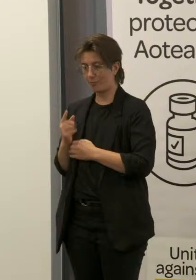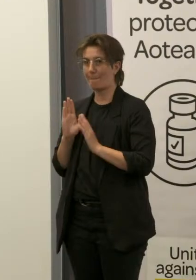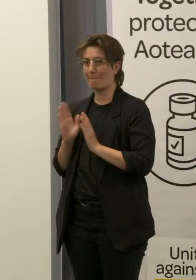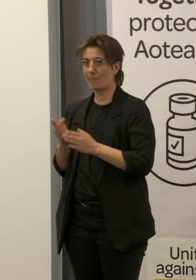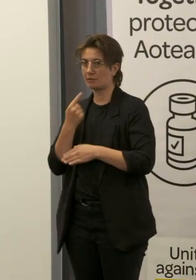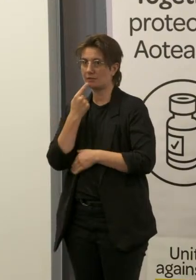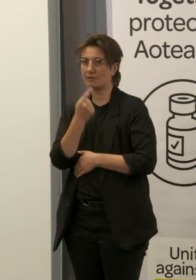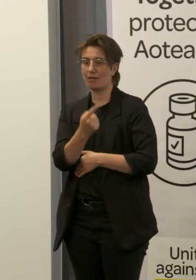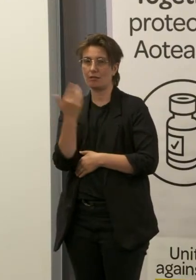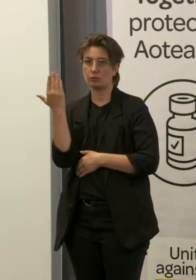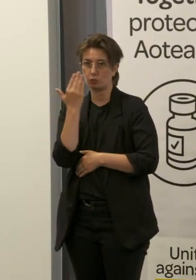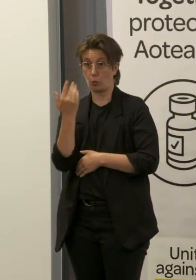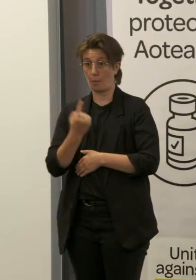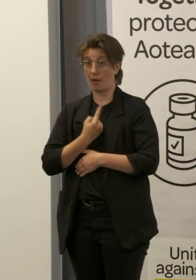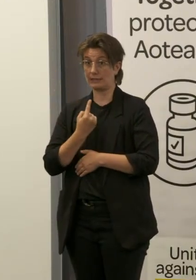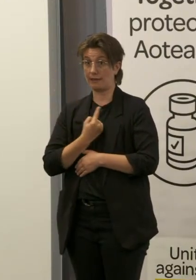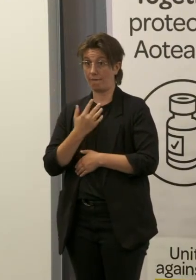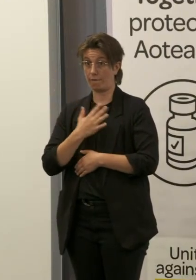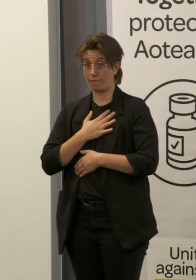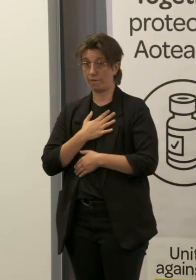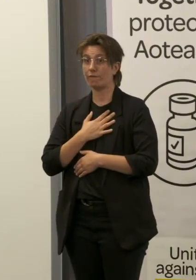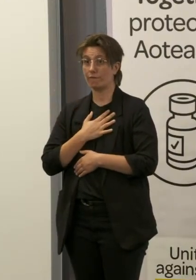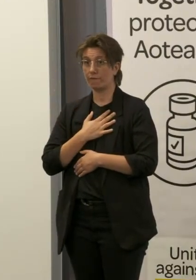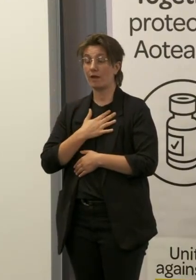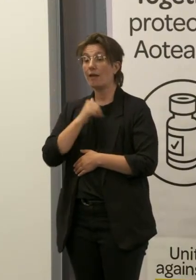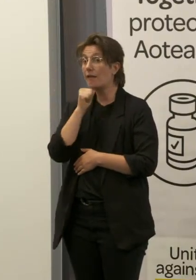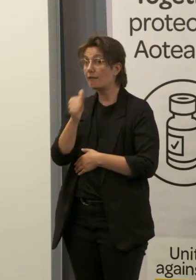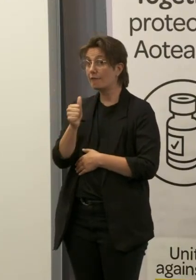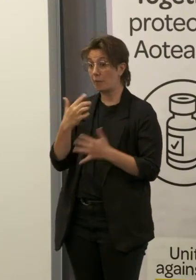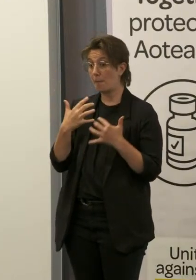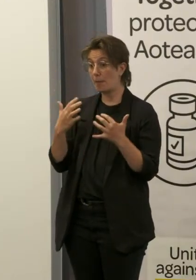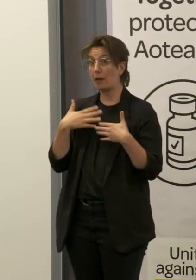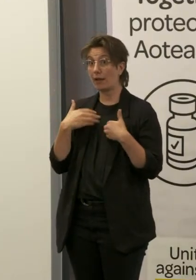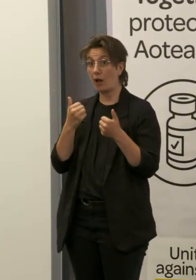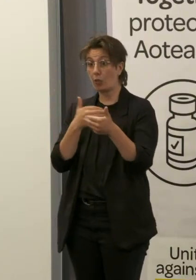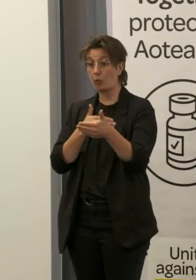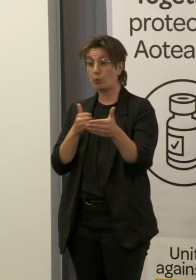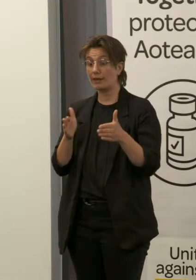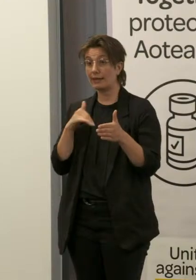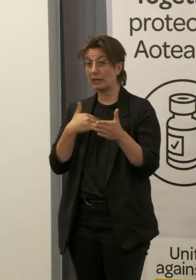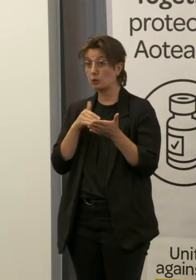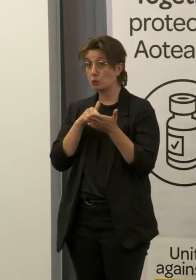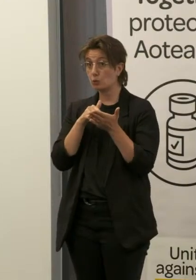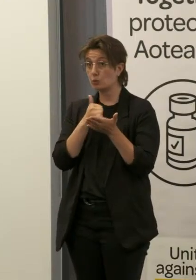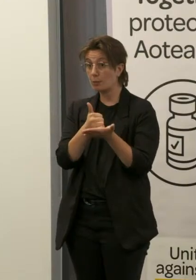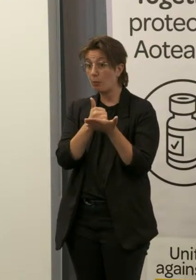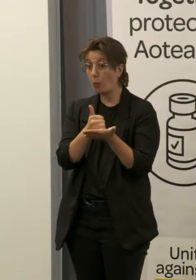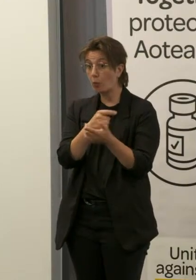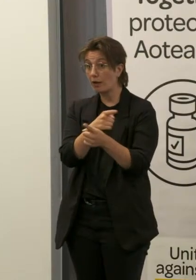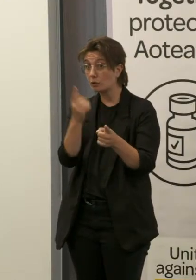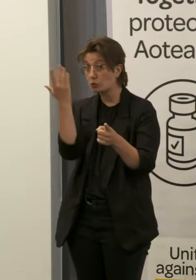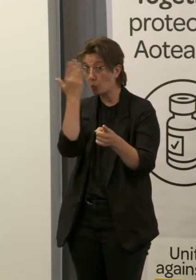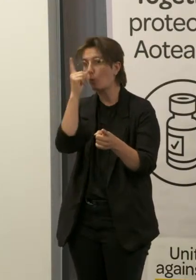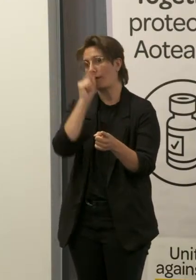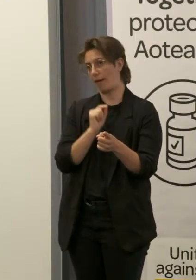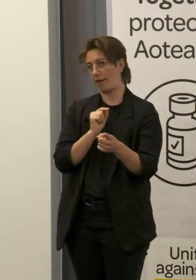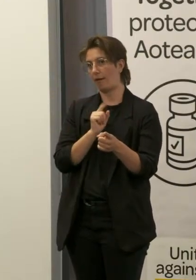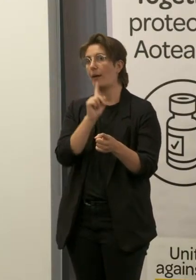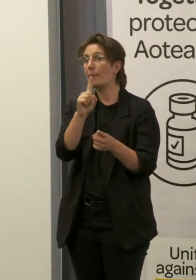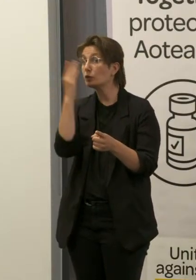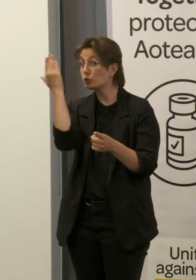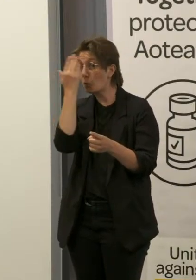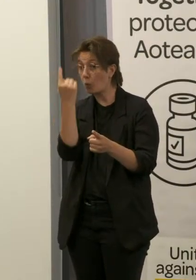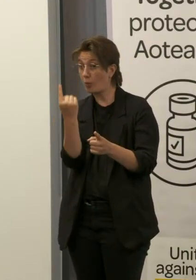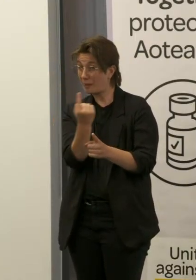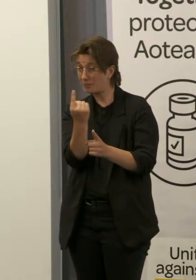If they need support from the local public health unit, that will be there, but in and of themselves, schools are not a high-risk setting. Thank you. You've